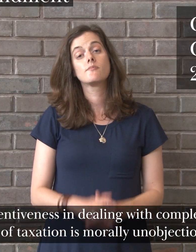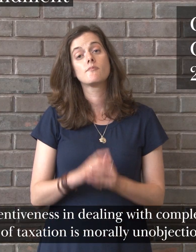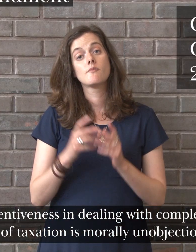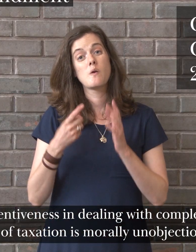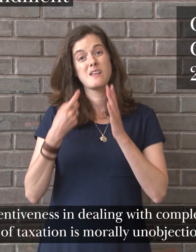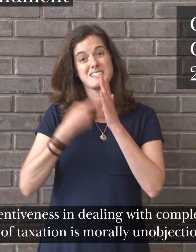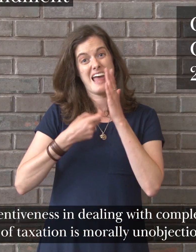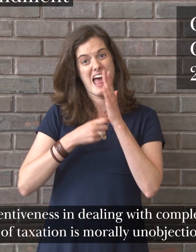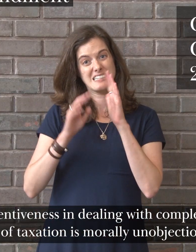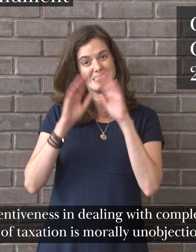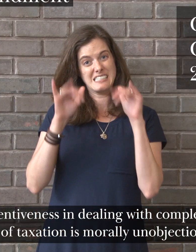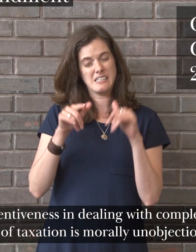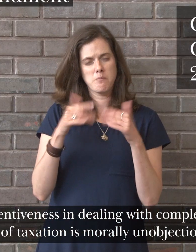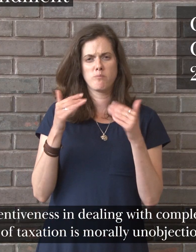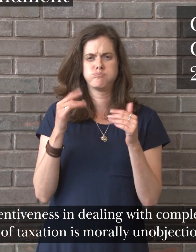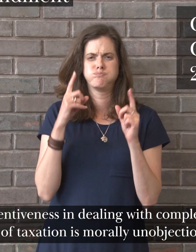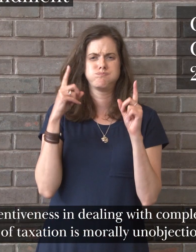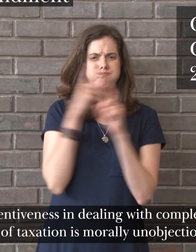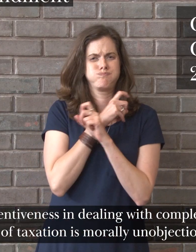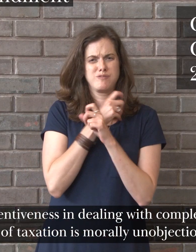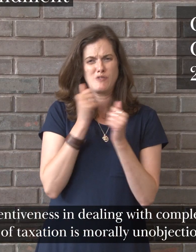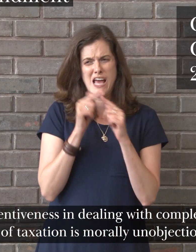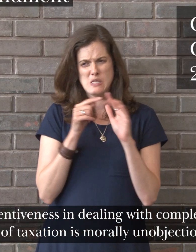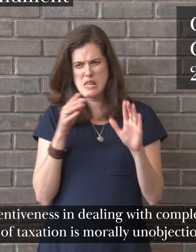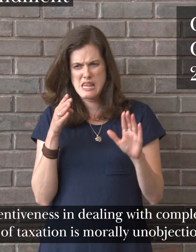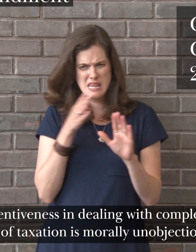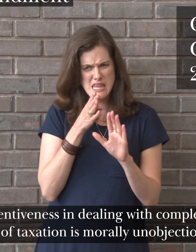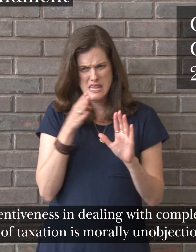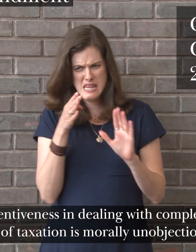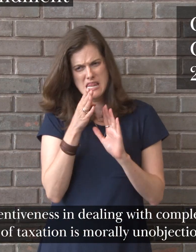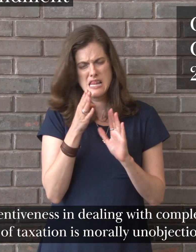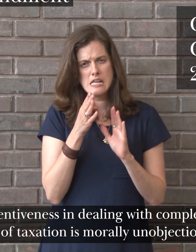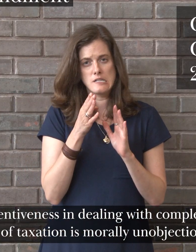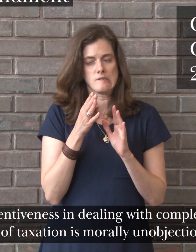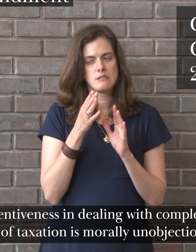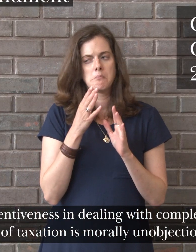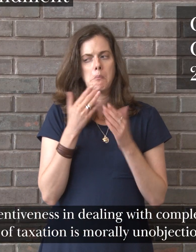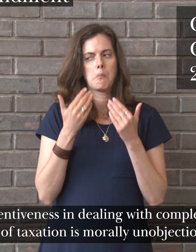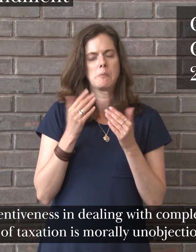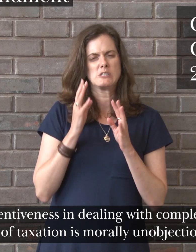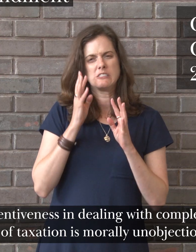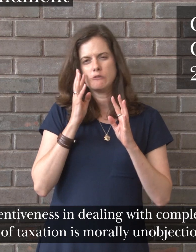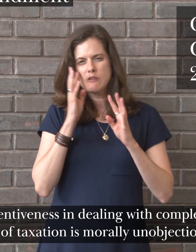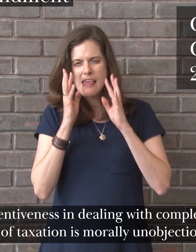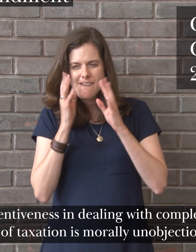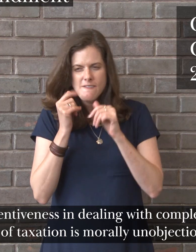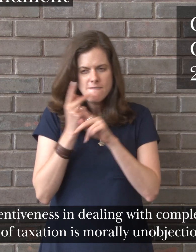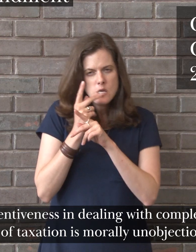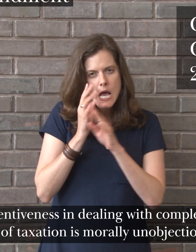Inventiveness in dealing with complex systems of taxation is morally unobjectionable.